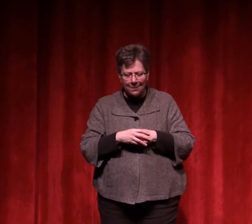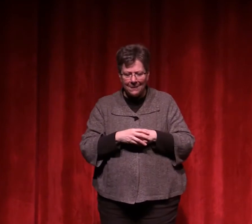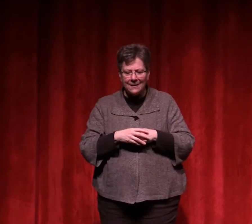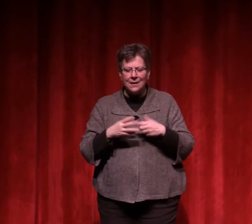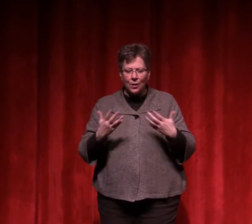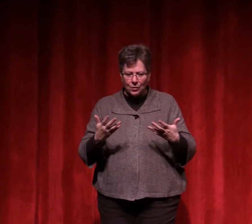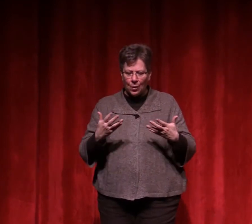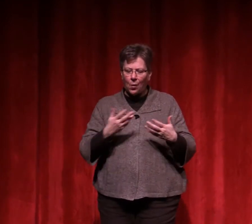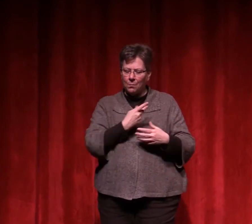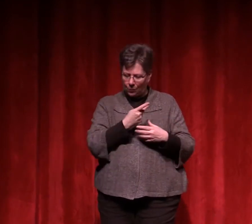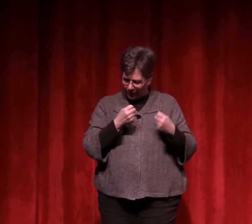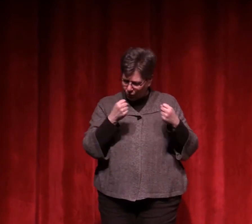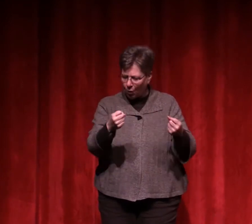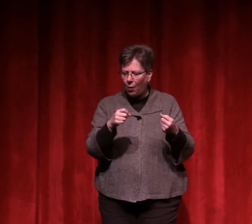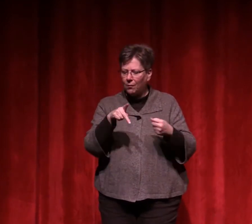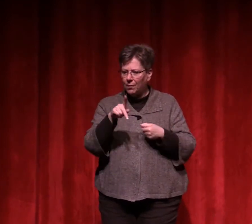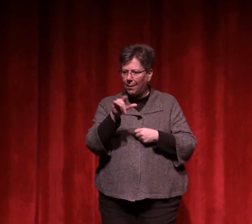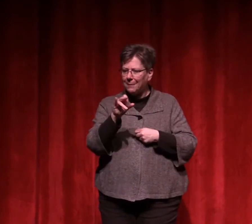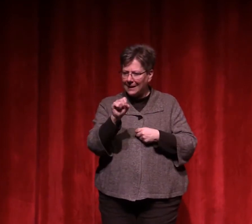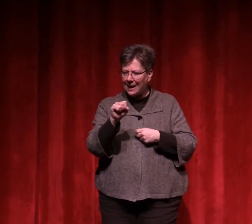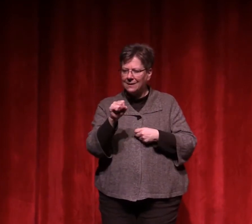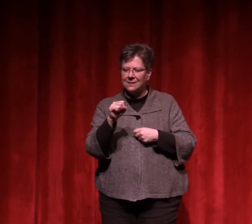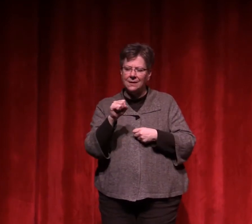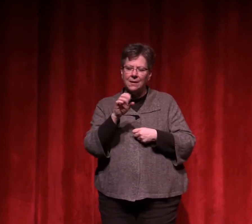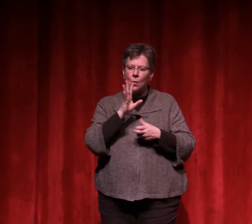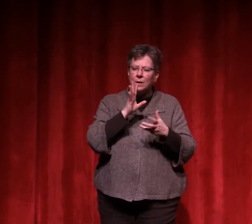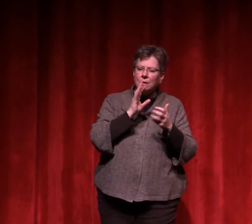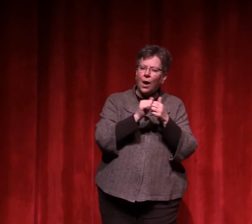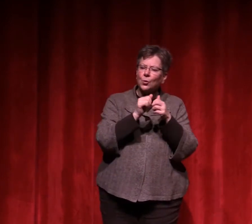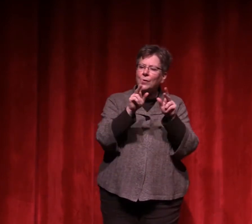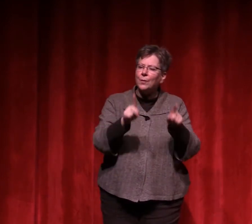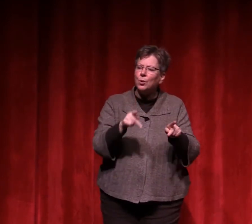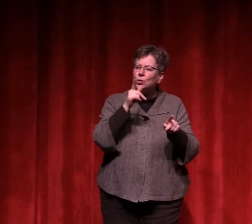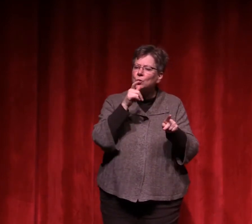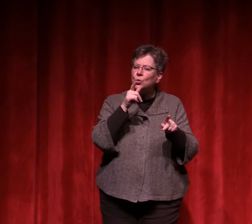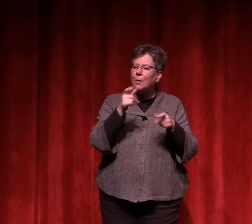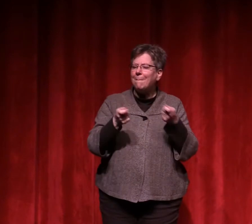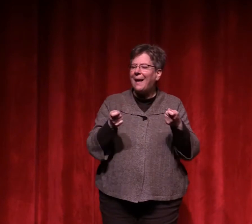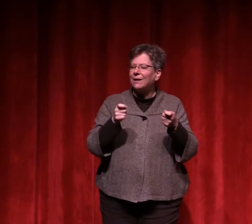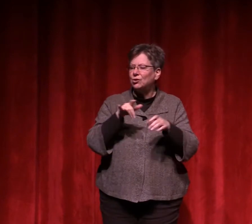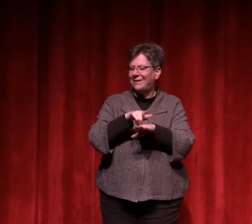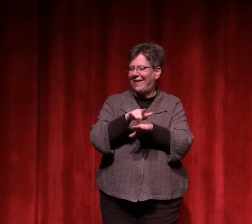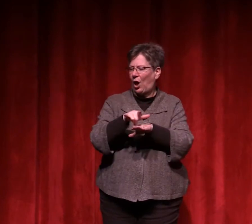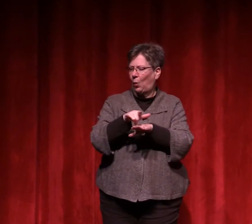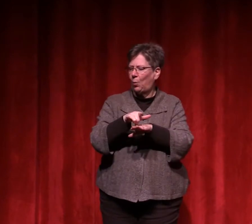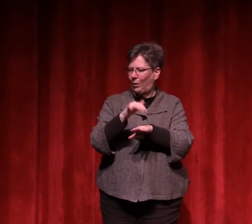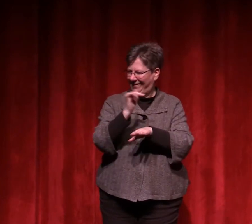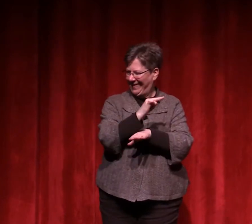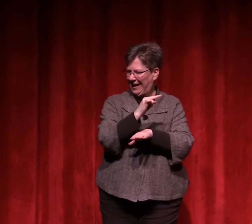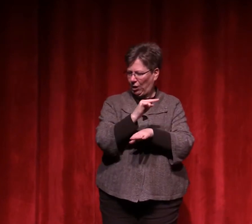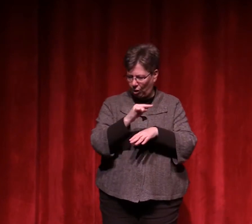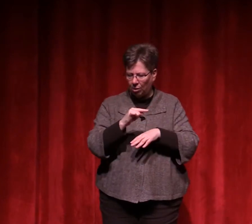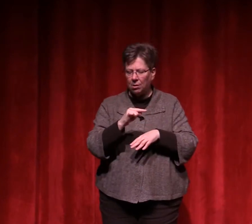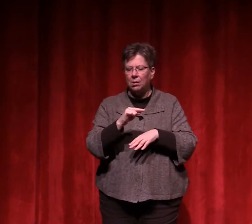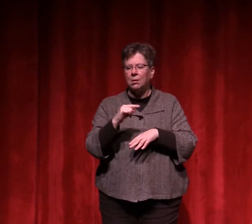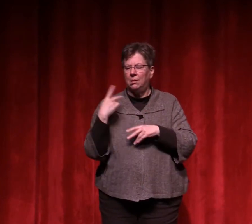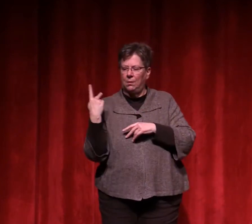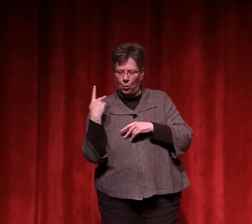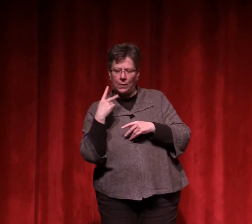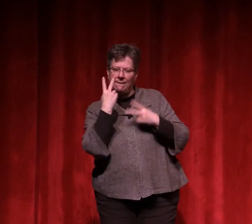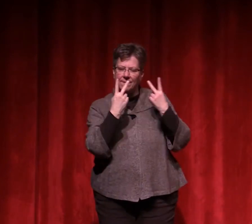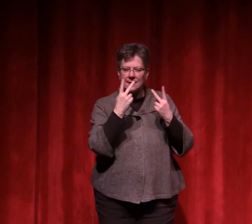So we drove up to Plains, and we talked to the person who manages the airport up there. And we went out to visit the